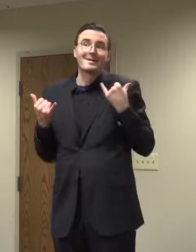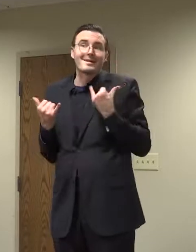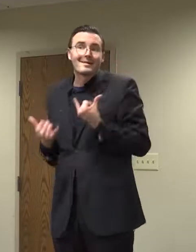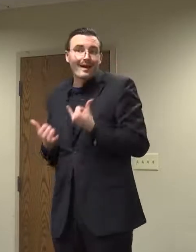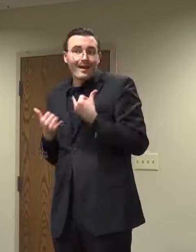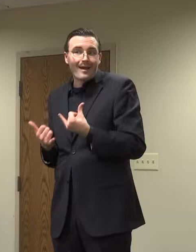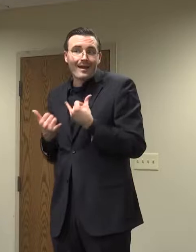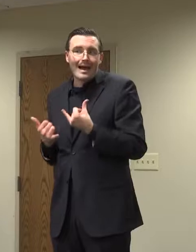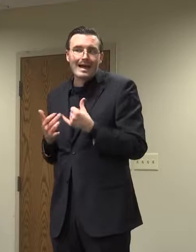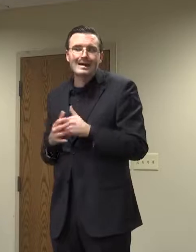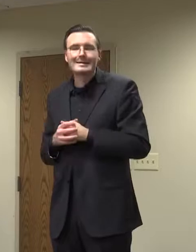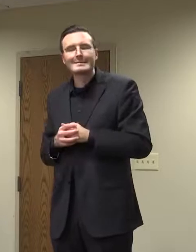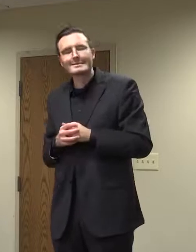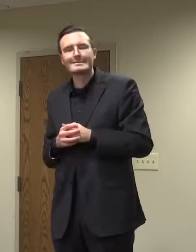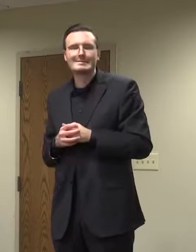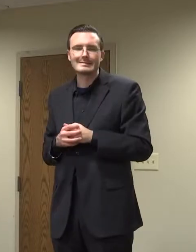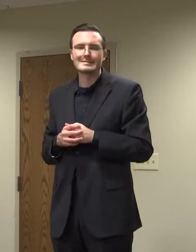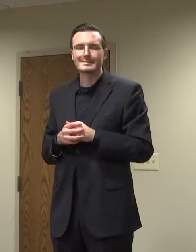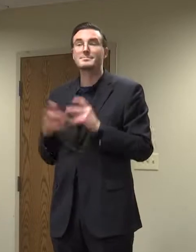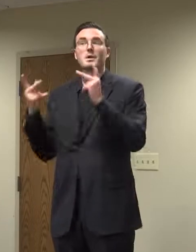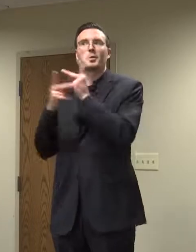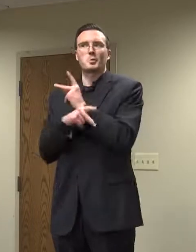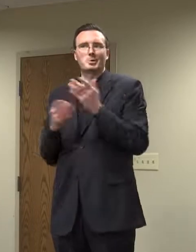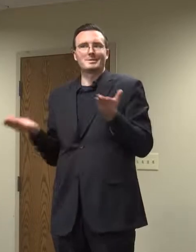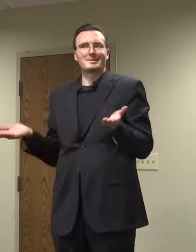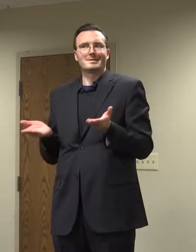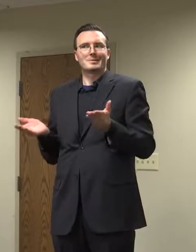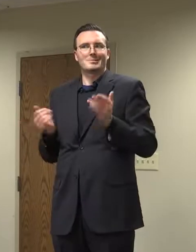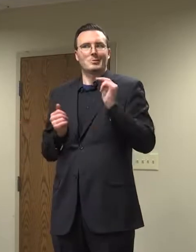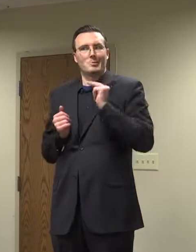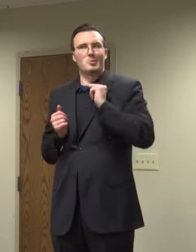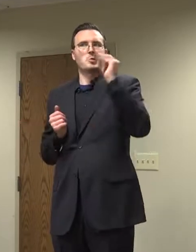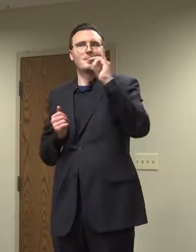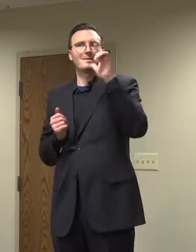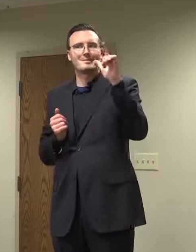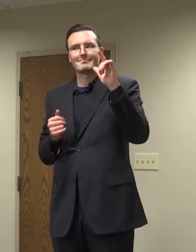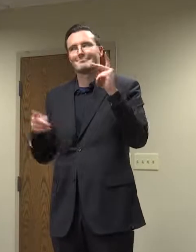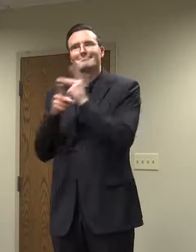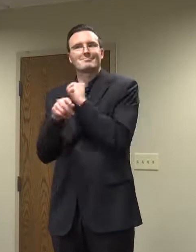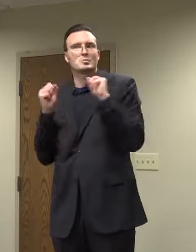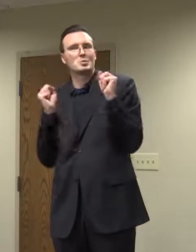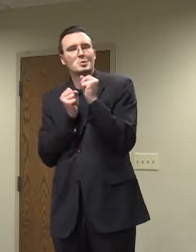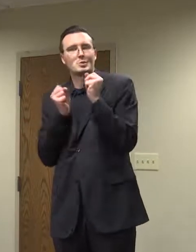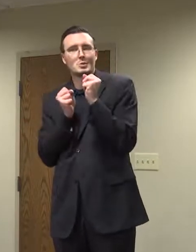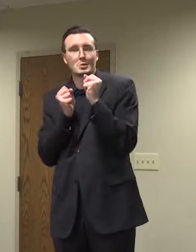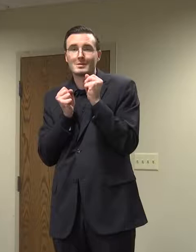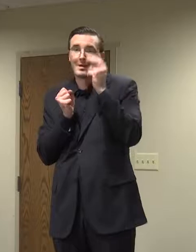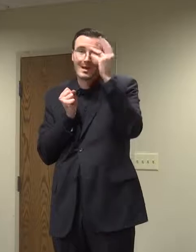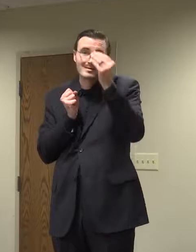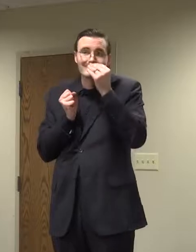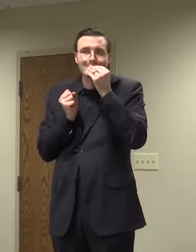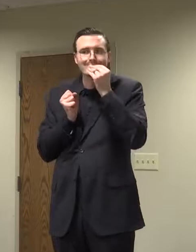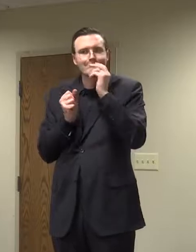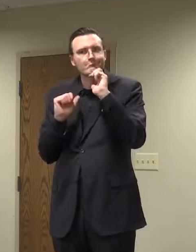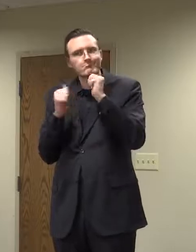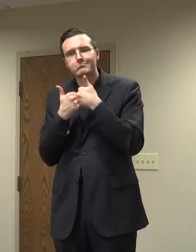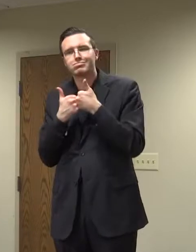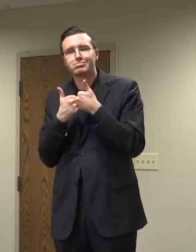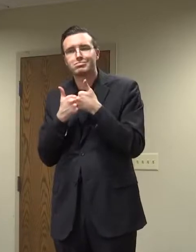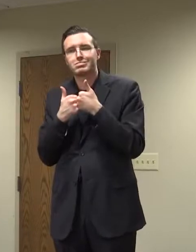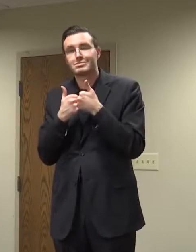season, especially in the northern part of the state. And I think that that's going to create additional